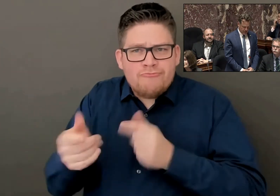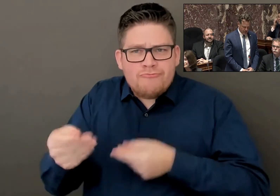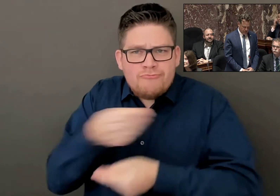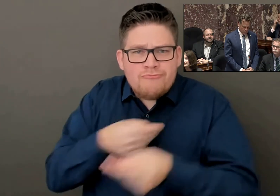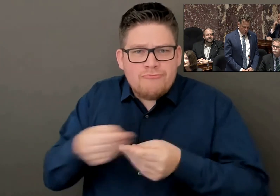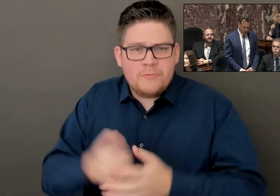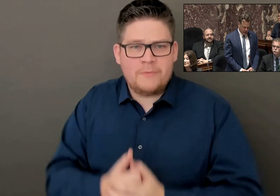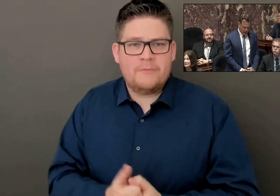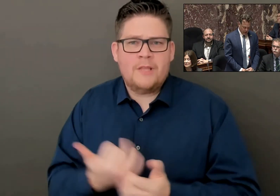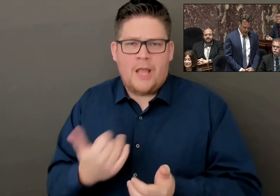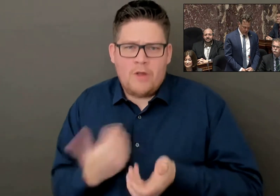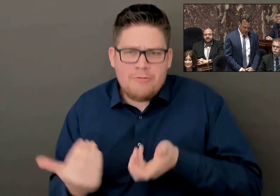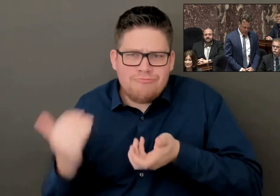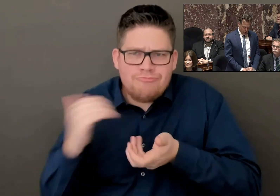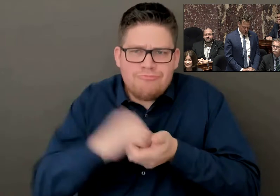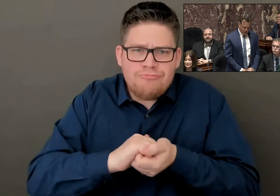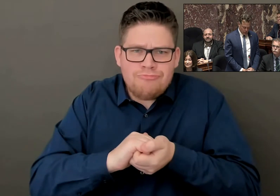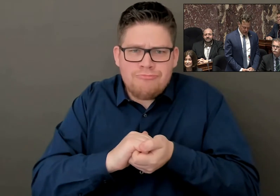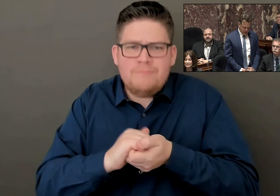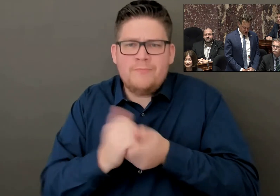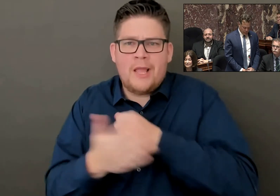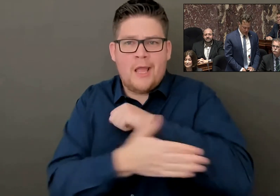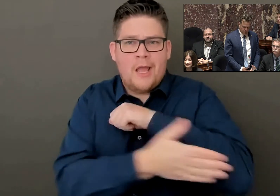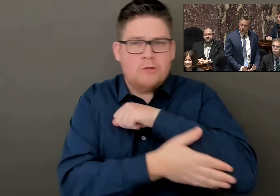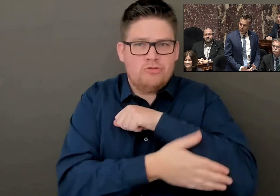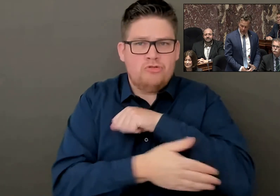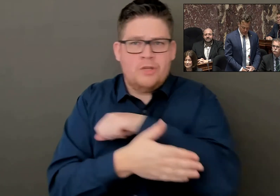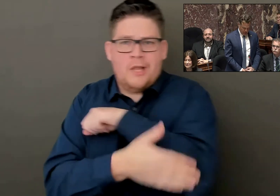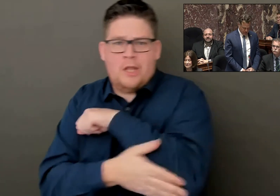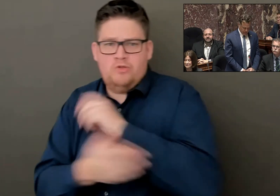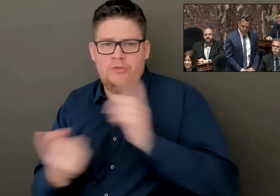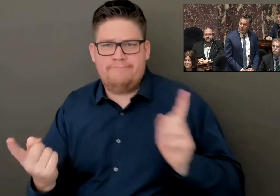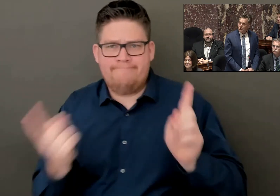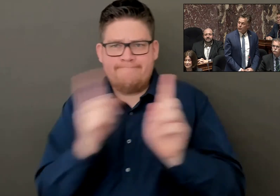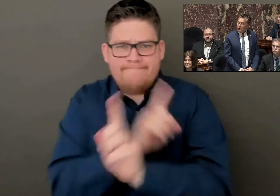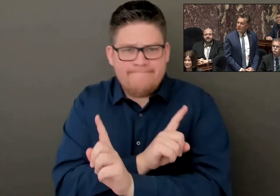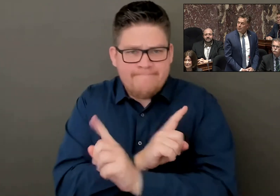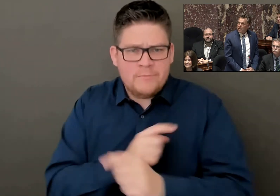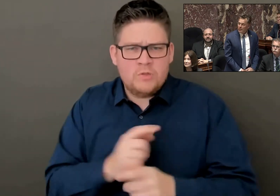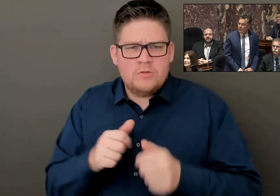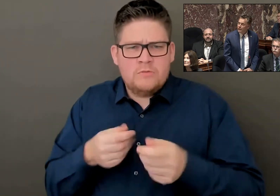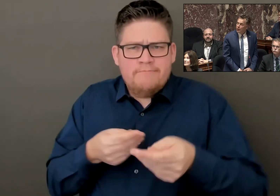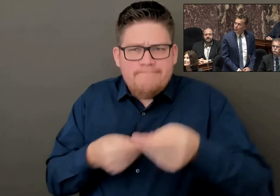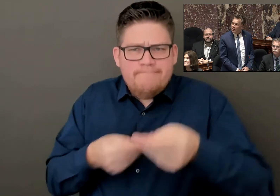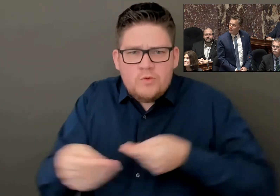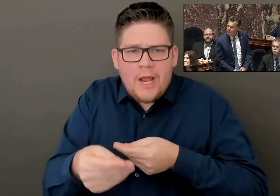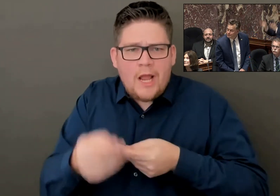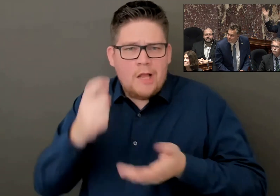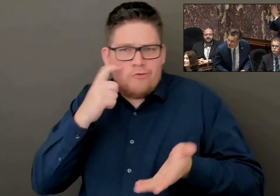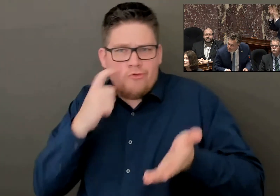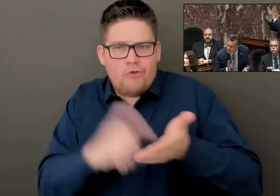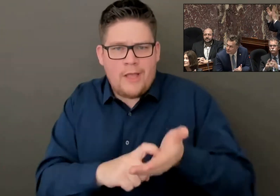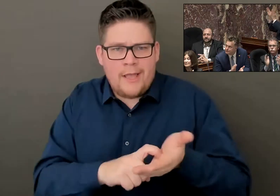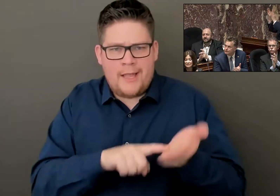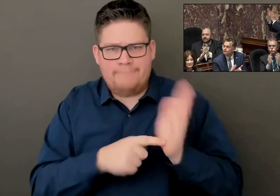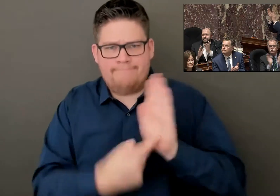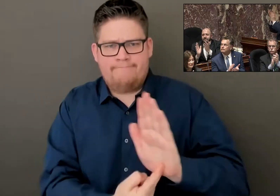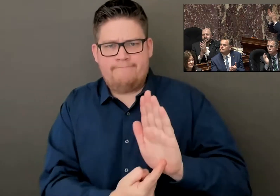educational exchange to model the important relationship between our 2 nations. Please join me in making them feel welcome.